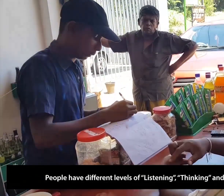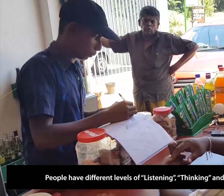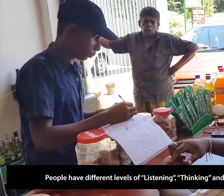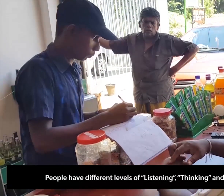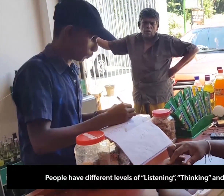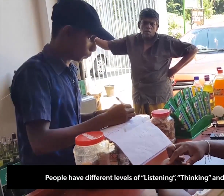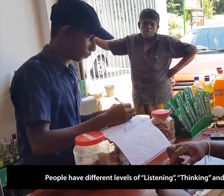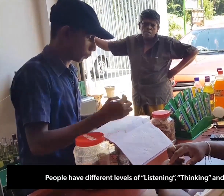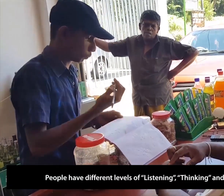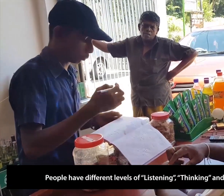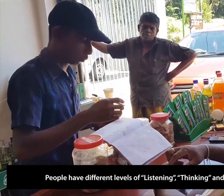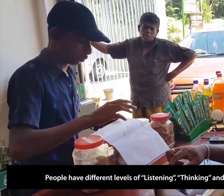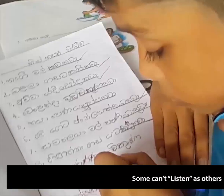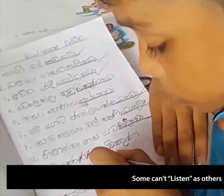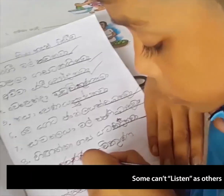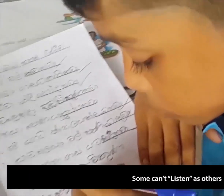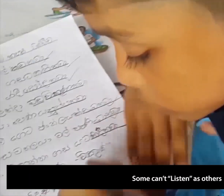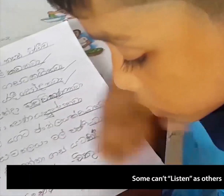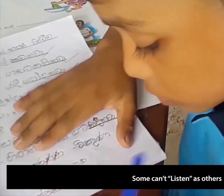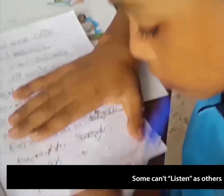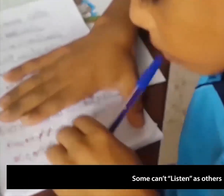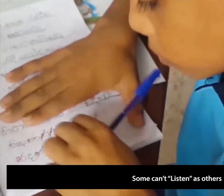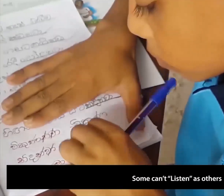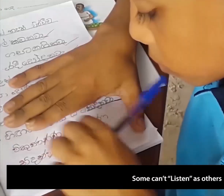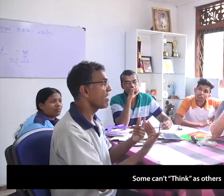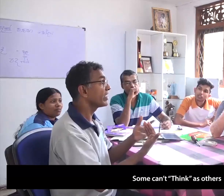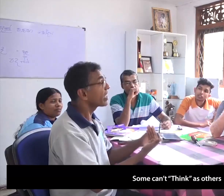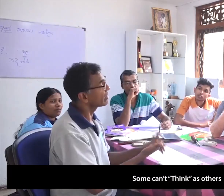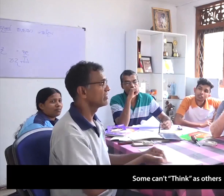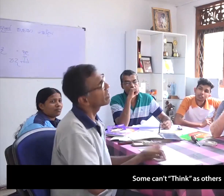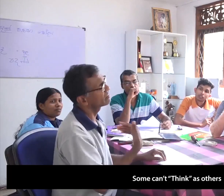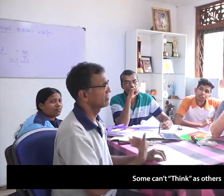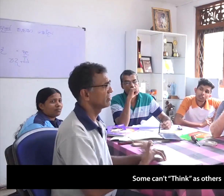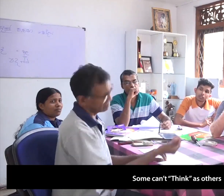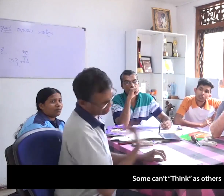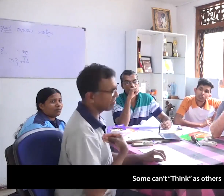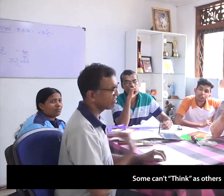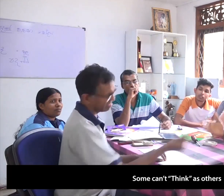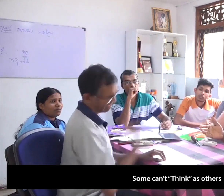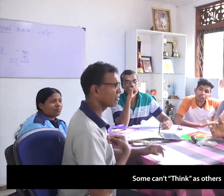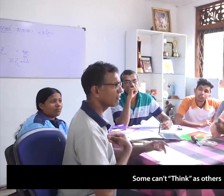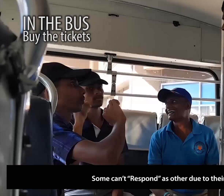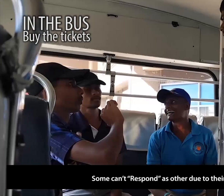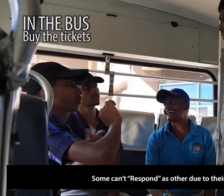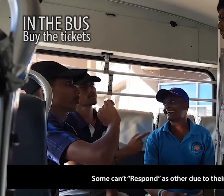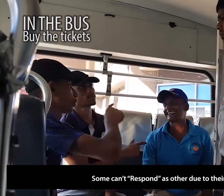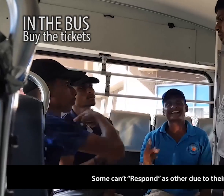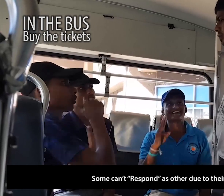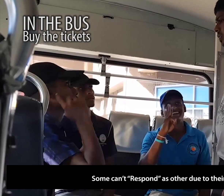and responding capabilities. Some can't listen as others, some can't think as others, some can't